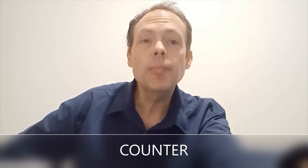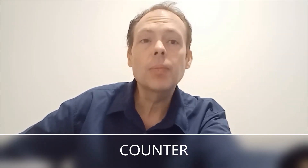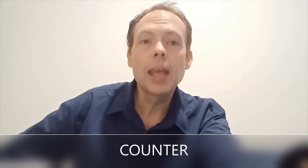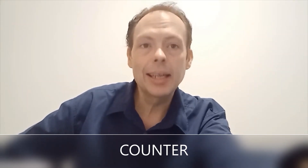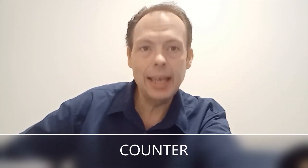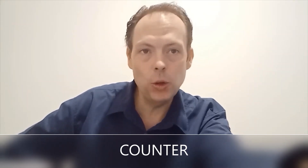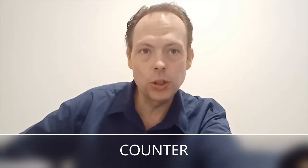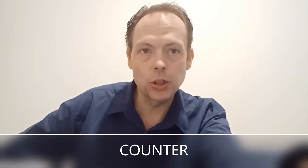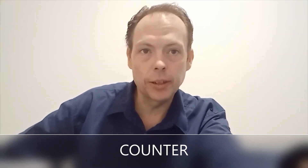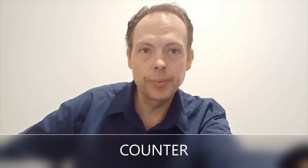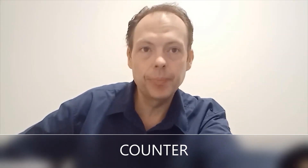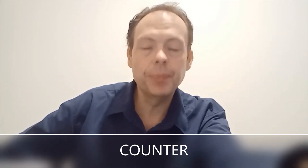Counter.